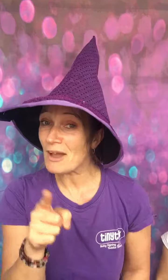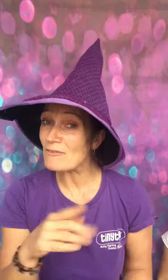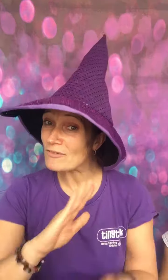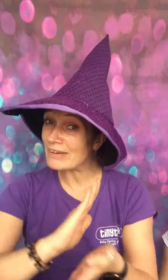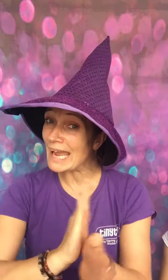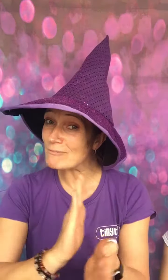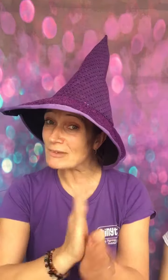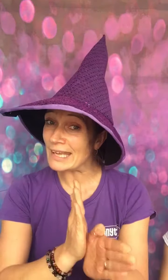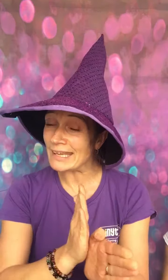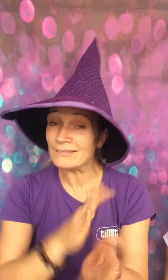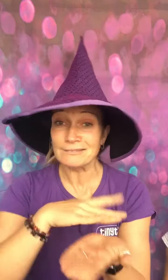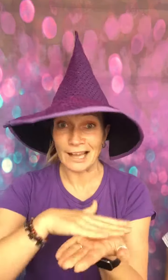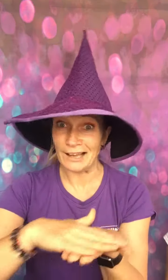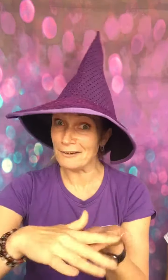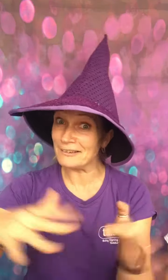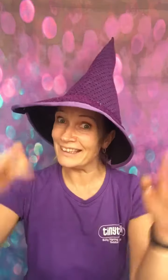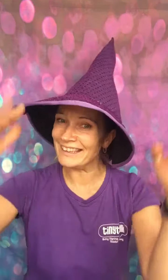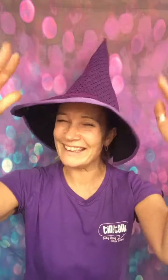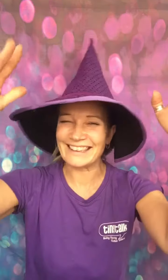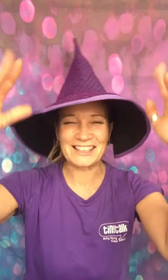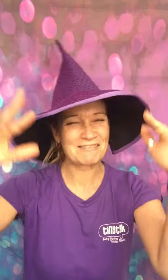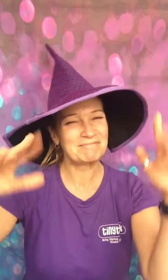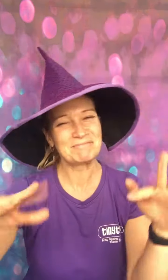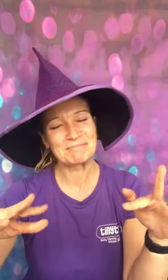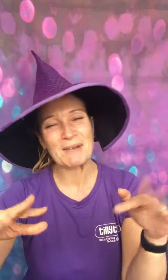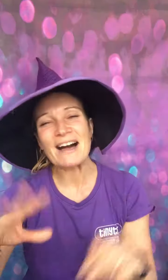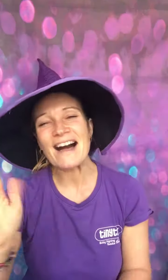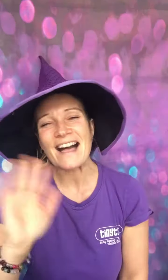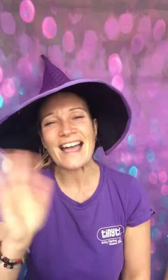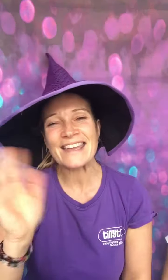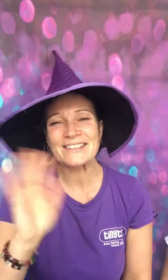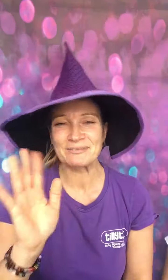mind. You have a very happy Halloween. Bye bye.